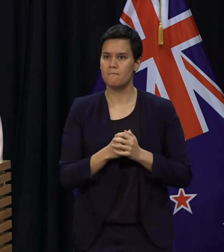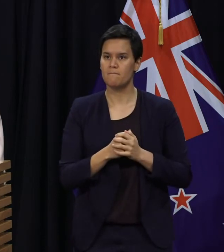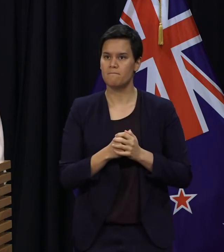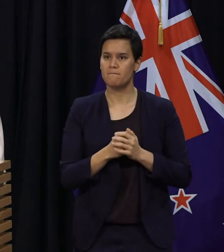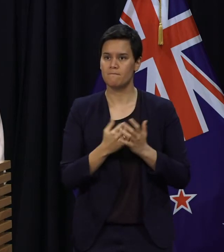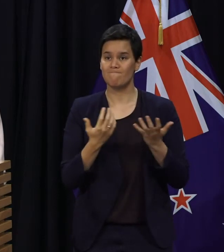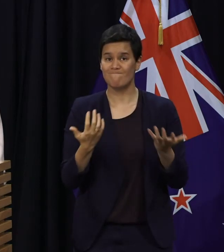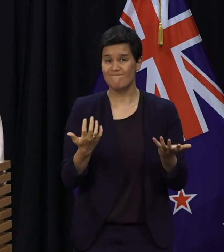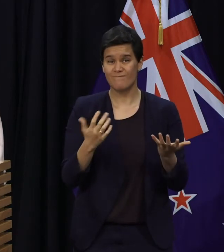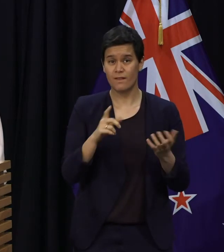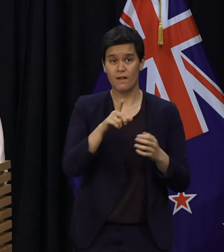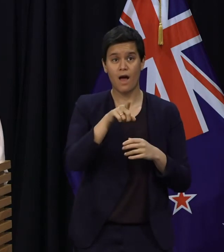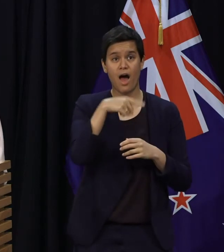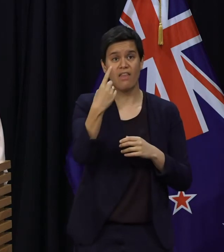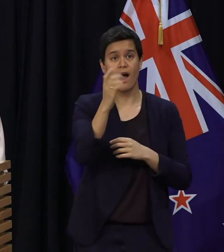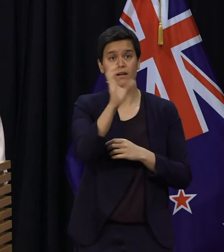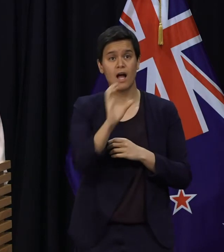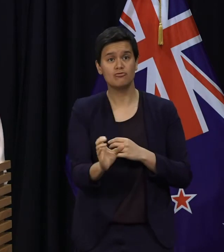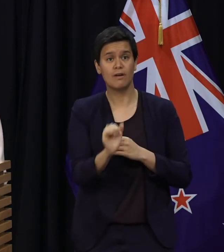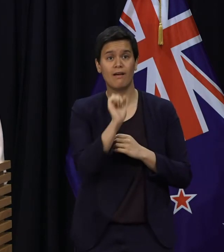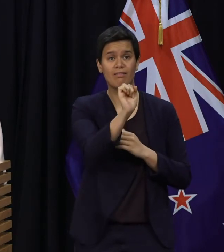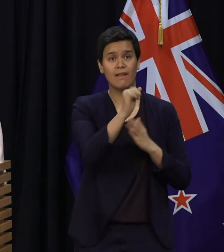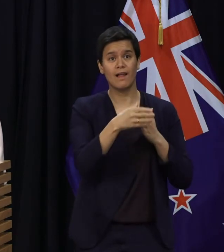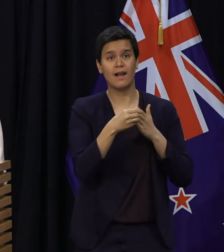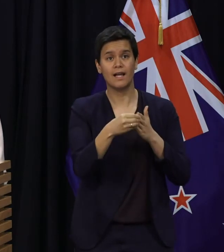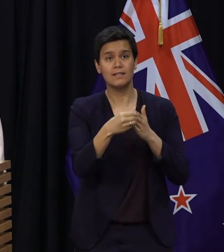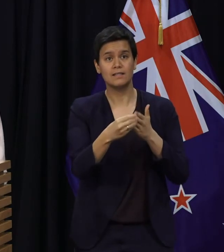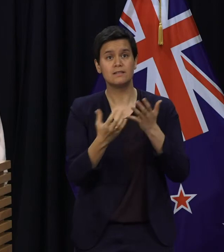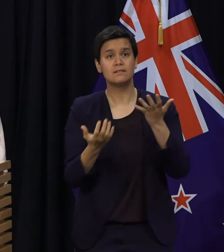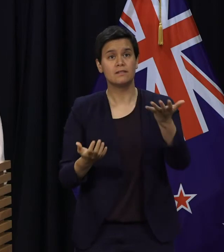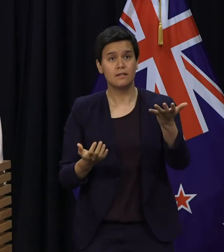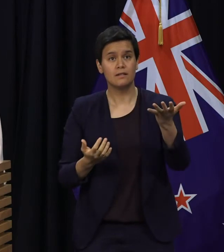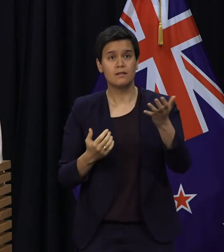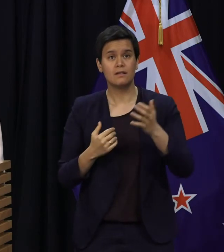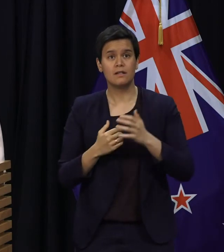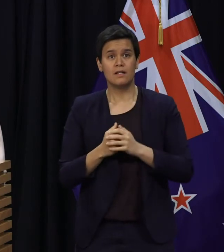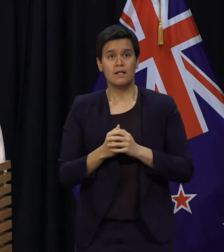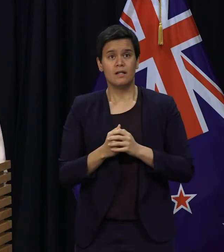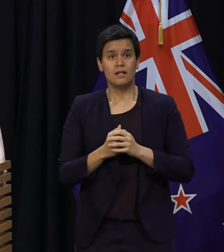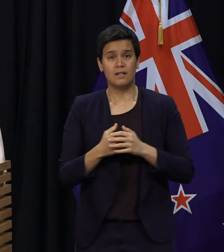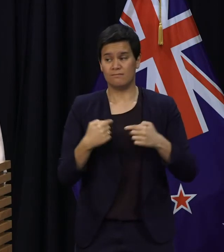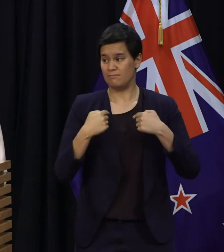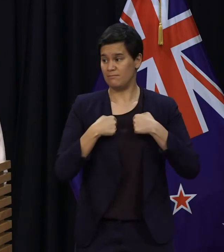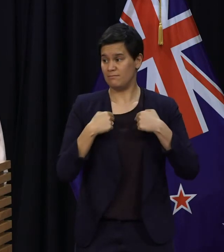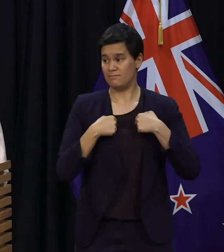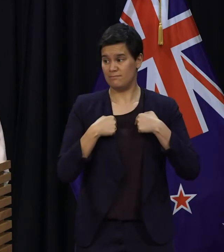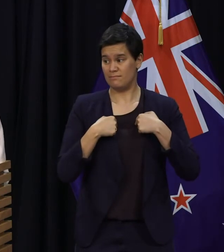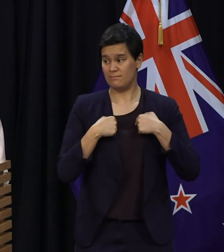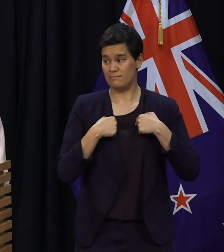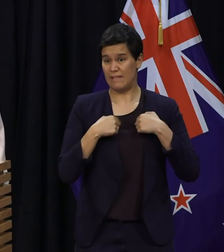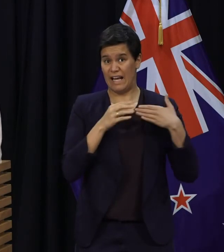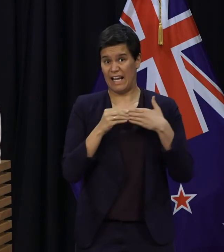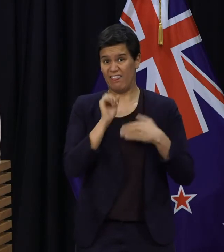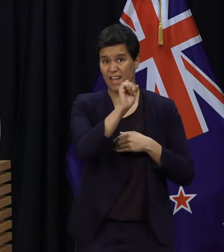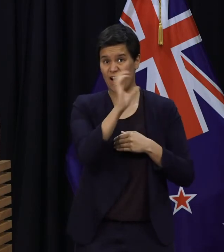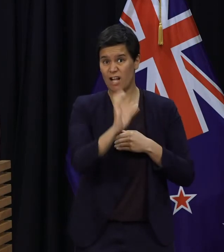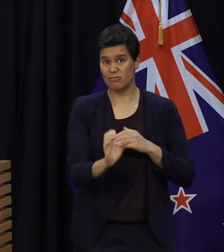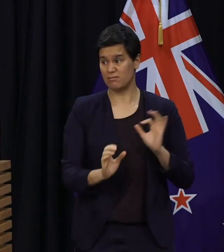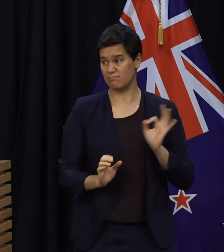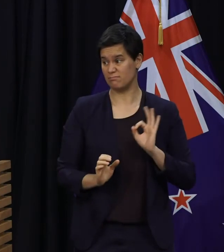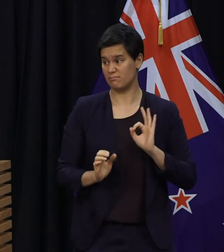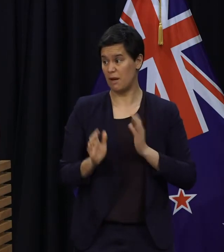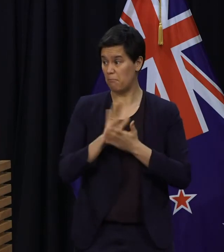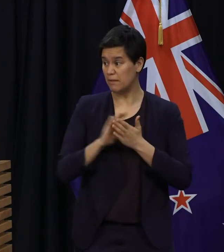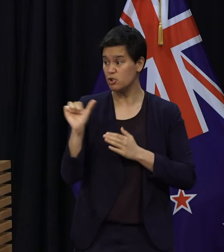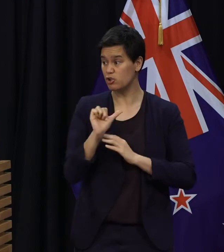leader in any other country to really be seen to be interfering or commentating on anyone